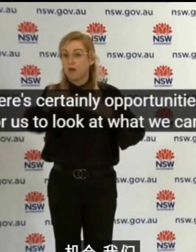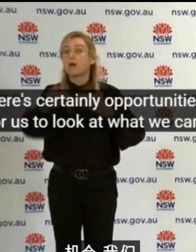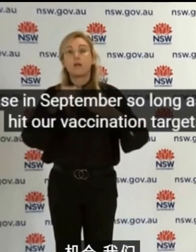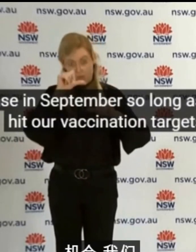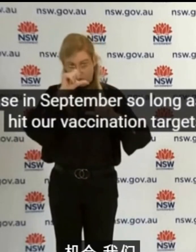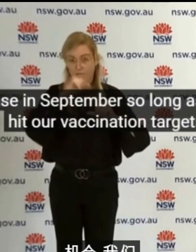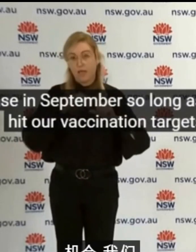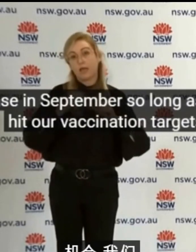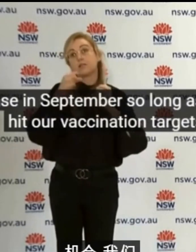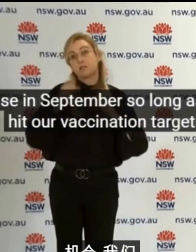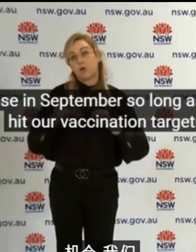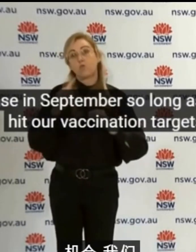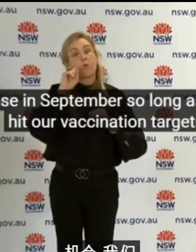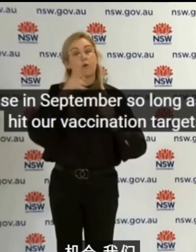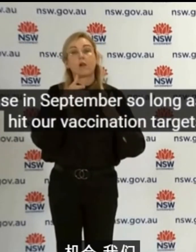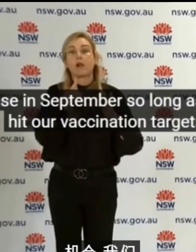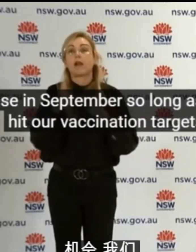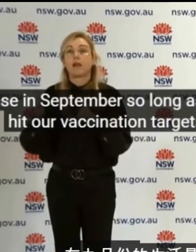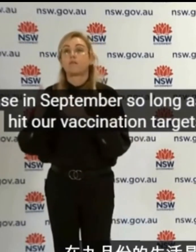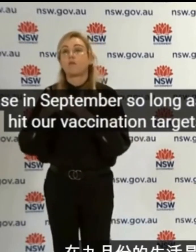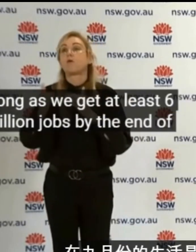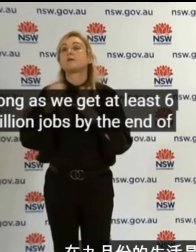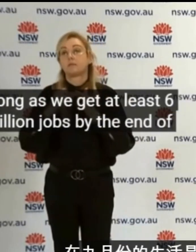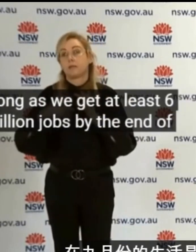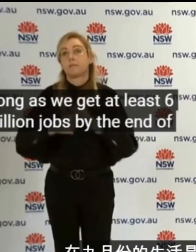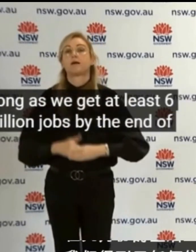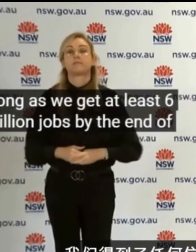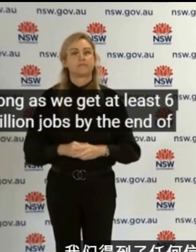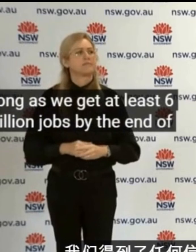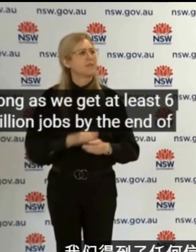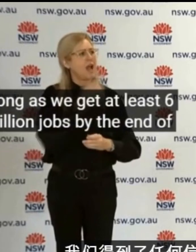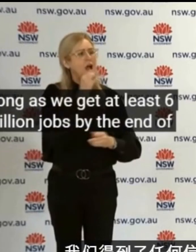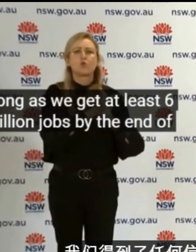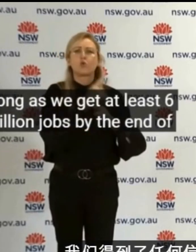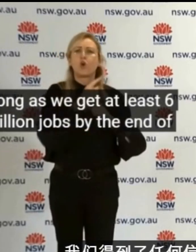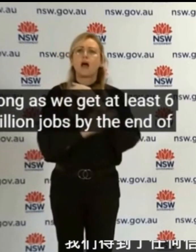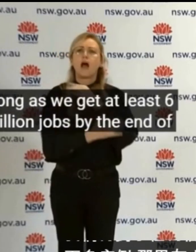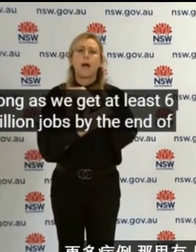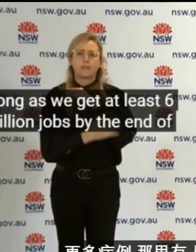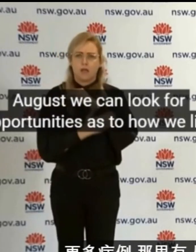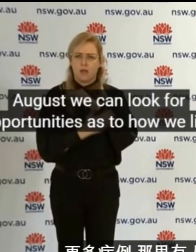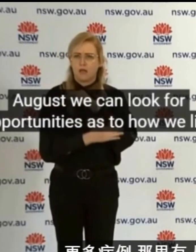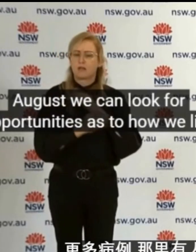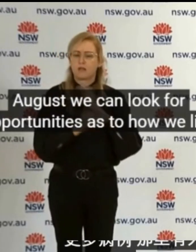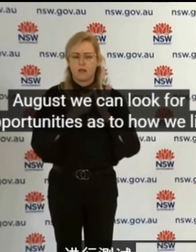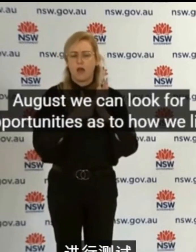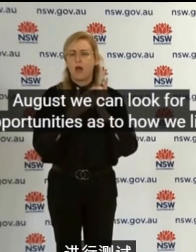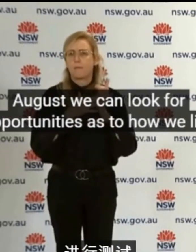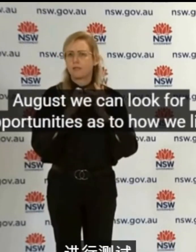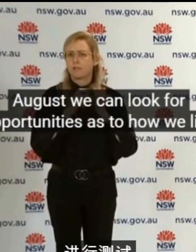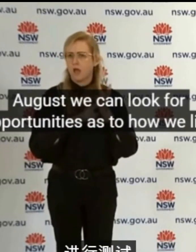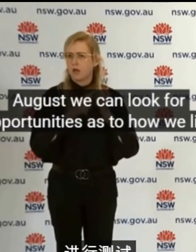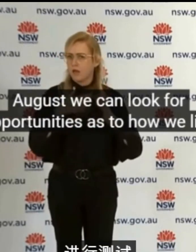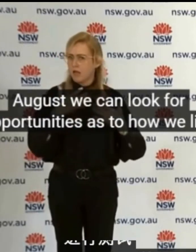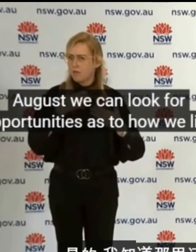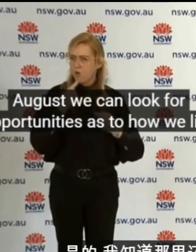of September. Armidale, it's obviously now in lockdown. Have we got any information? Are there any more cases there? Have people there turned out for testing? Yeah, I understand